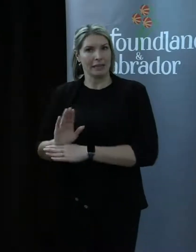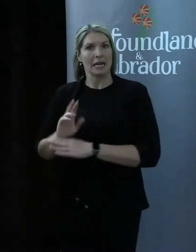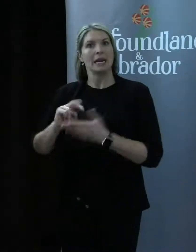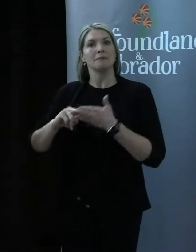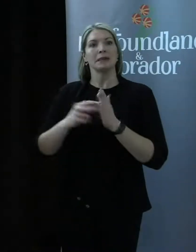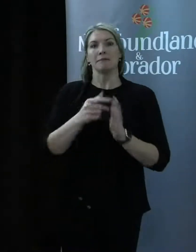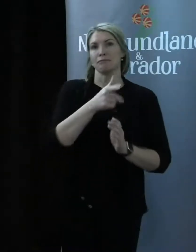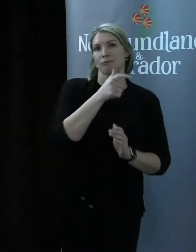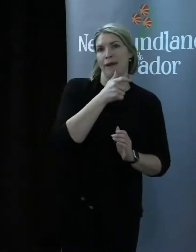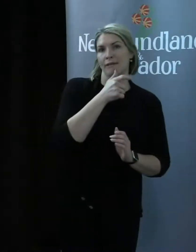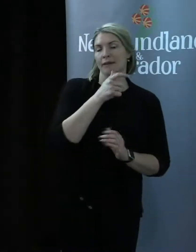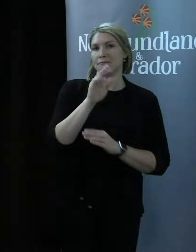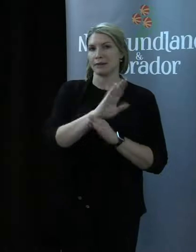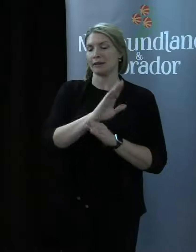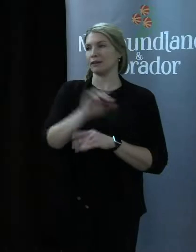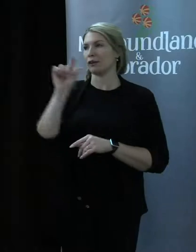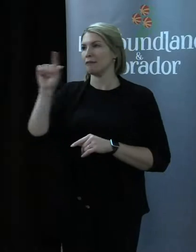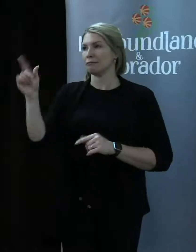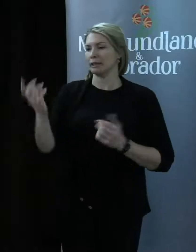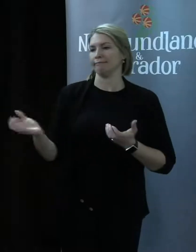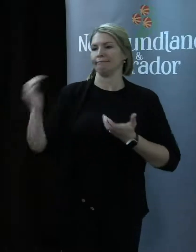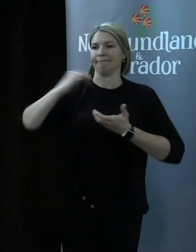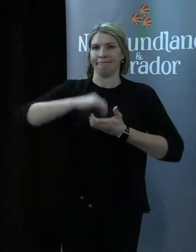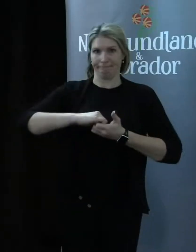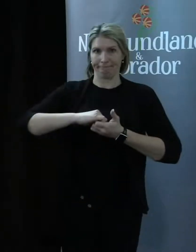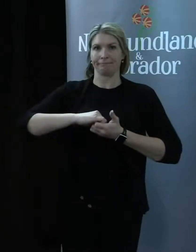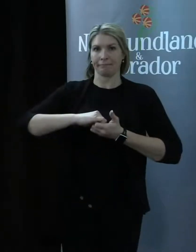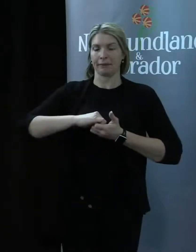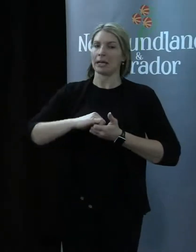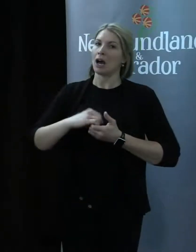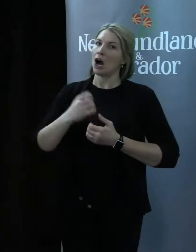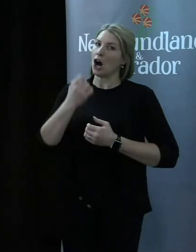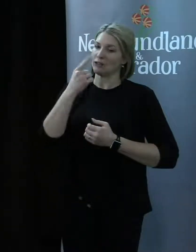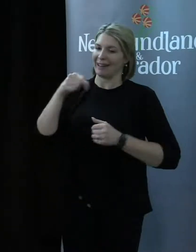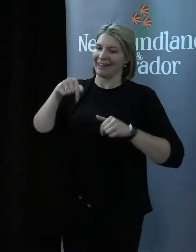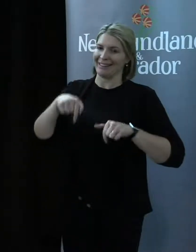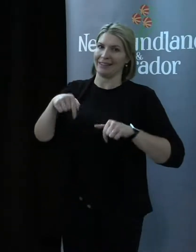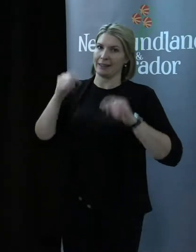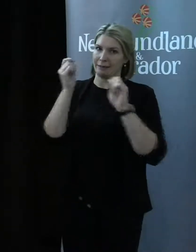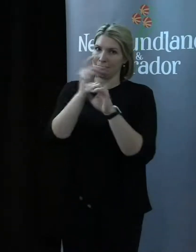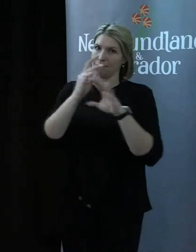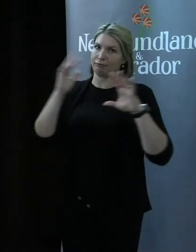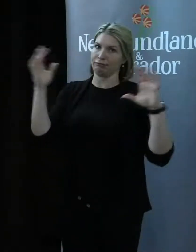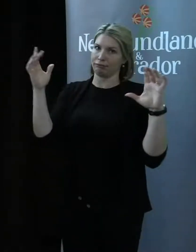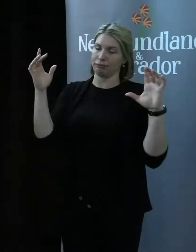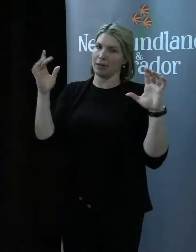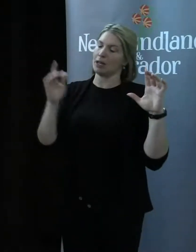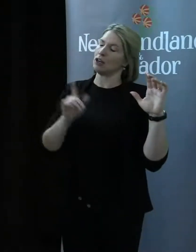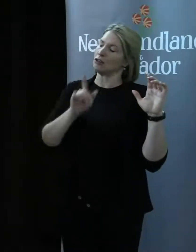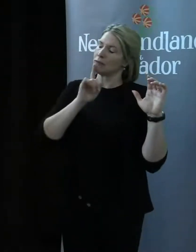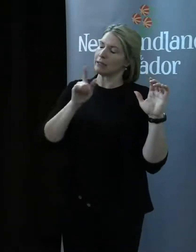government. But it also represents the hard work, the resiliency, the ingenuity,